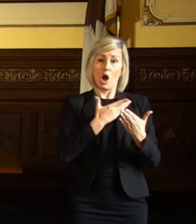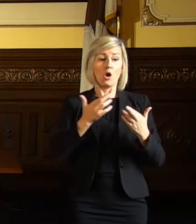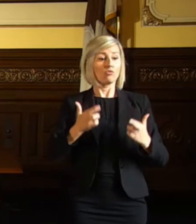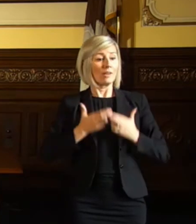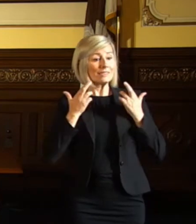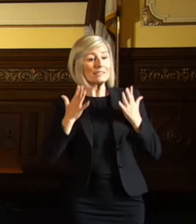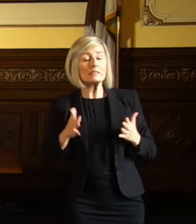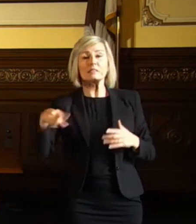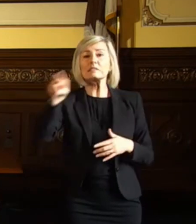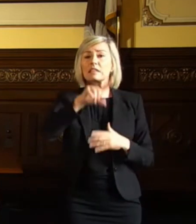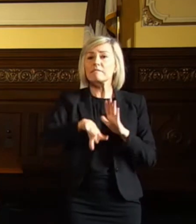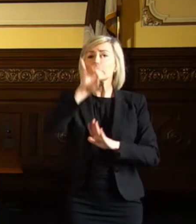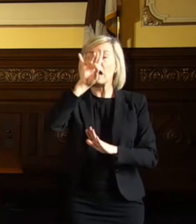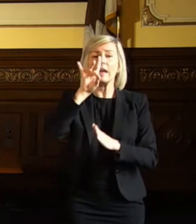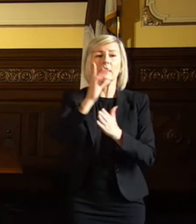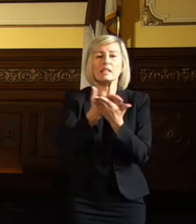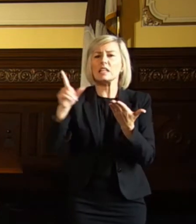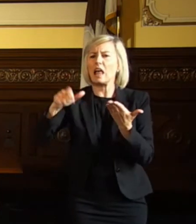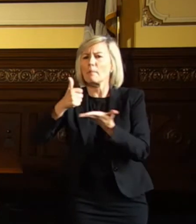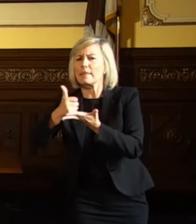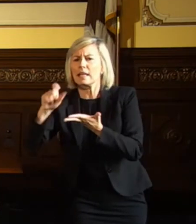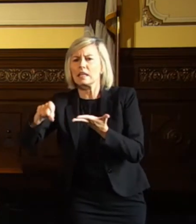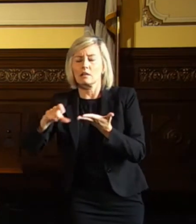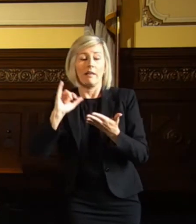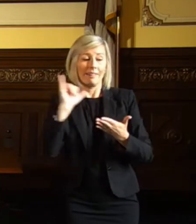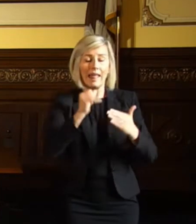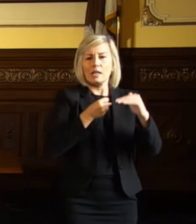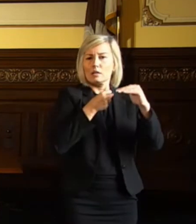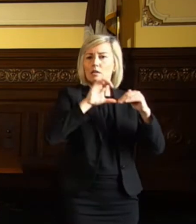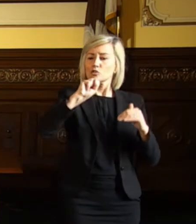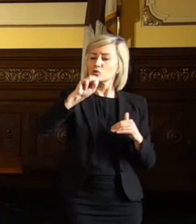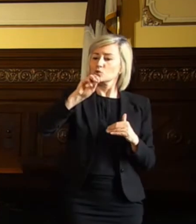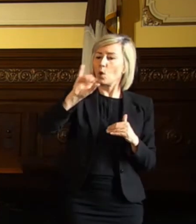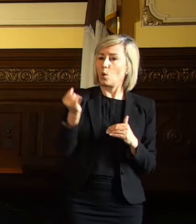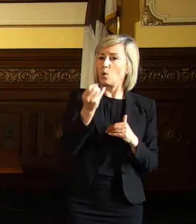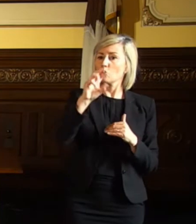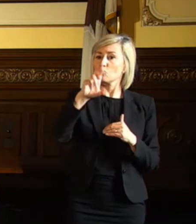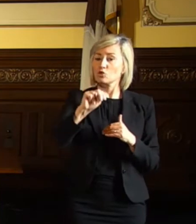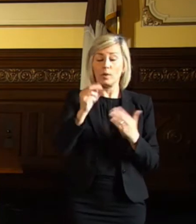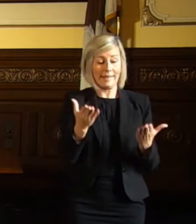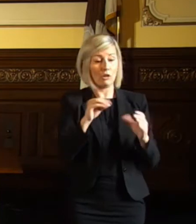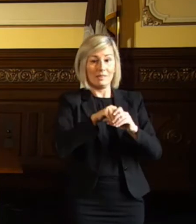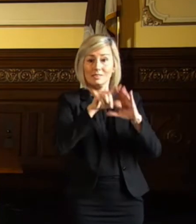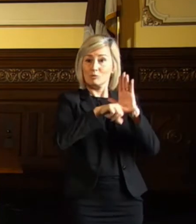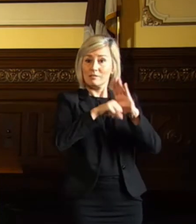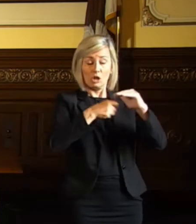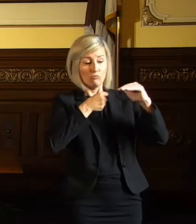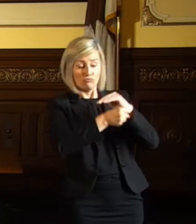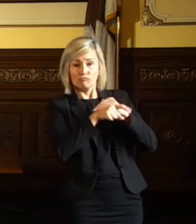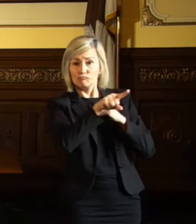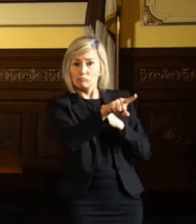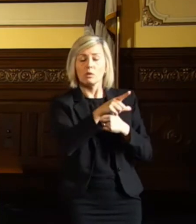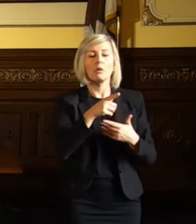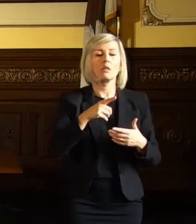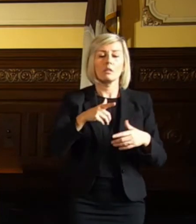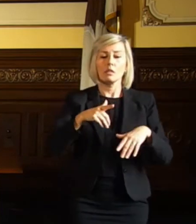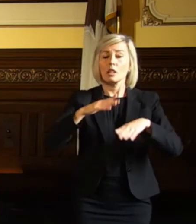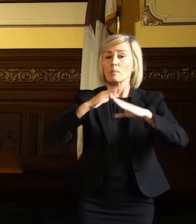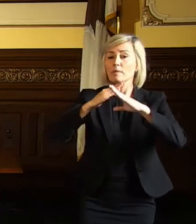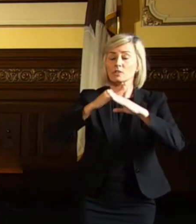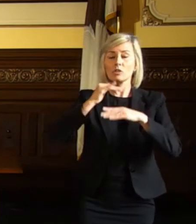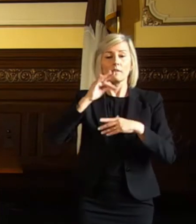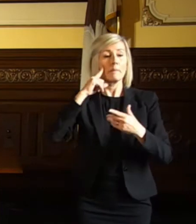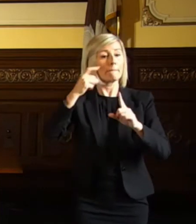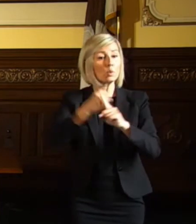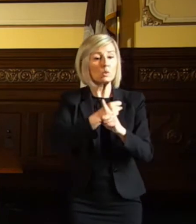they need. Places like Sojourn Shelter here in Springfield, the Center for the Prevention of Abuse in